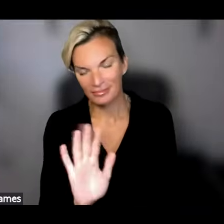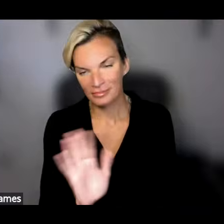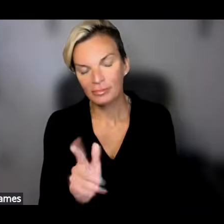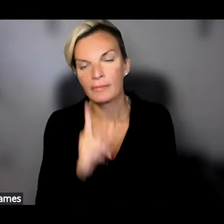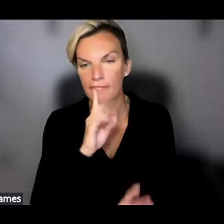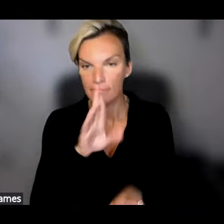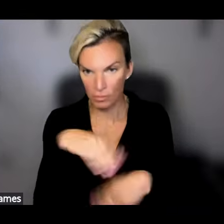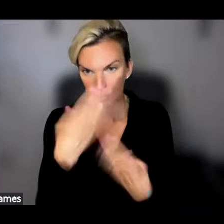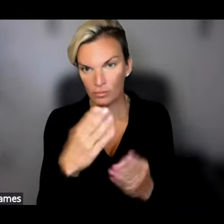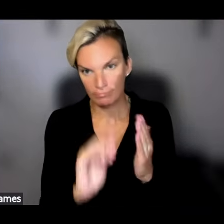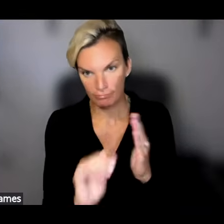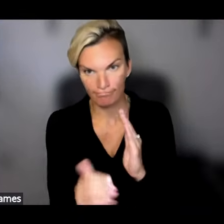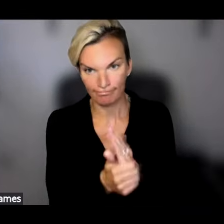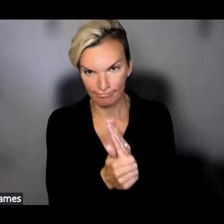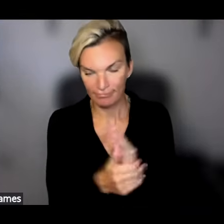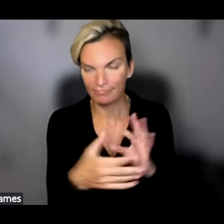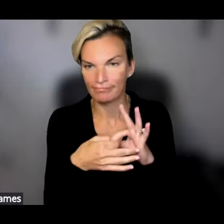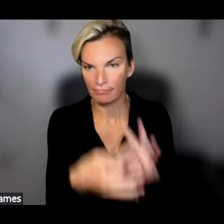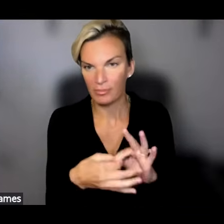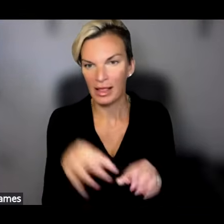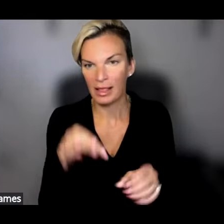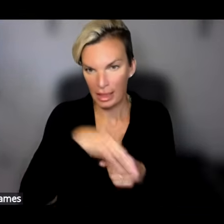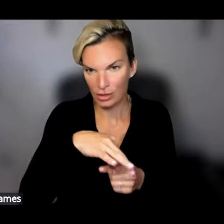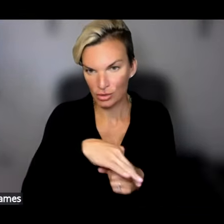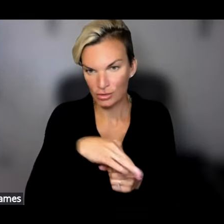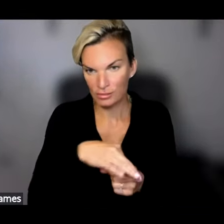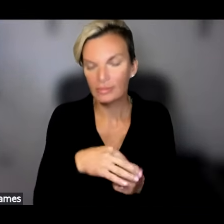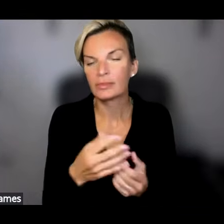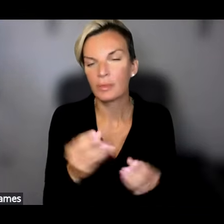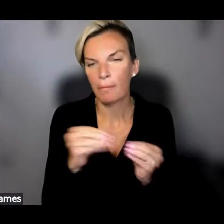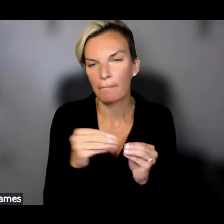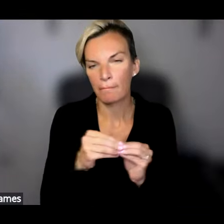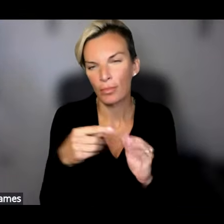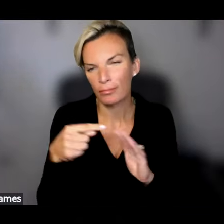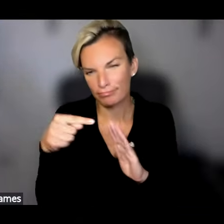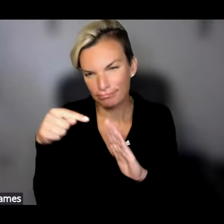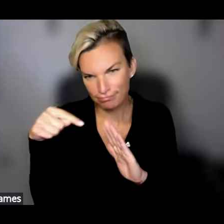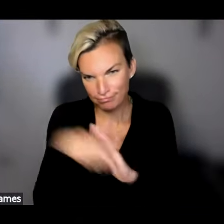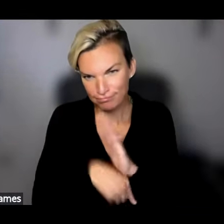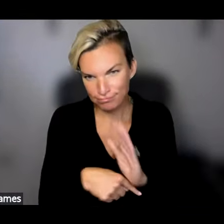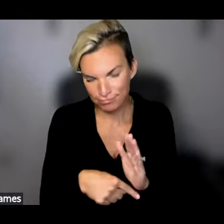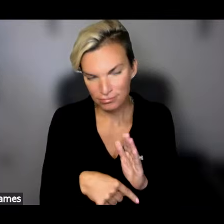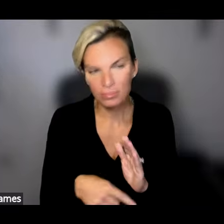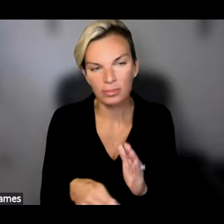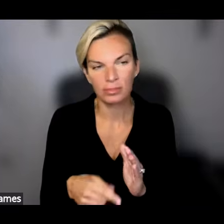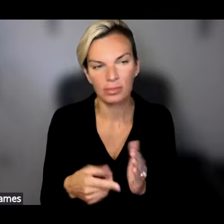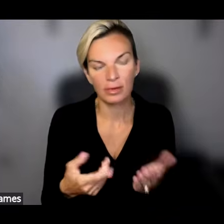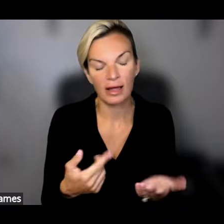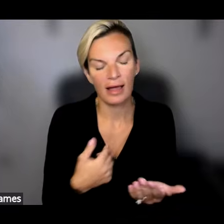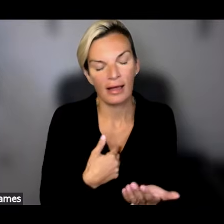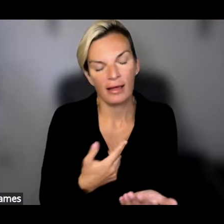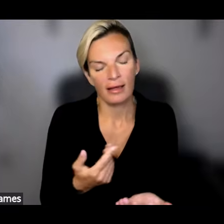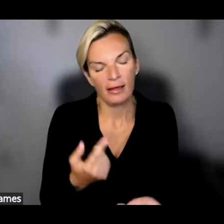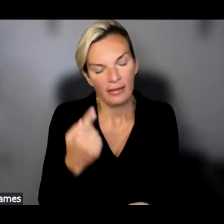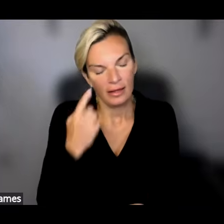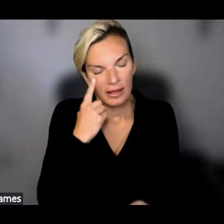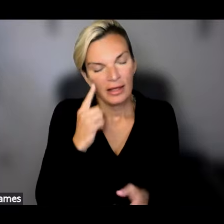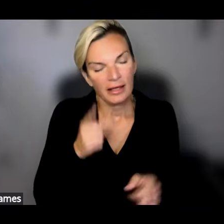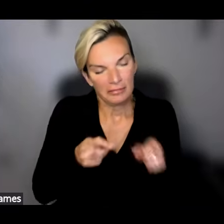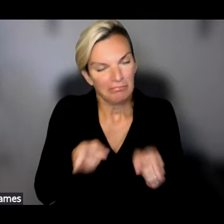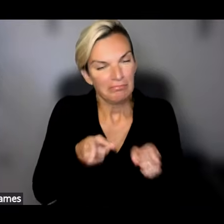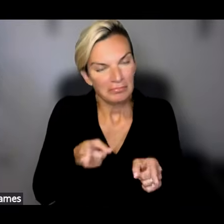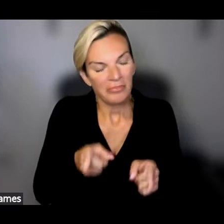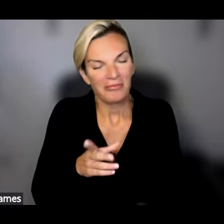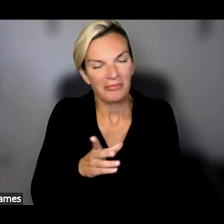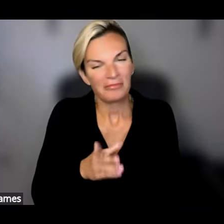to add provisions regarding elections. And then there's more detail in the content. So I think either one is fine. The only thing I would say here